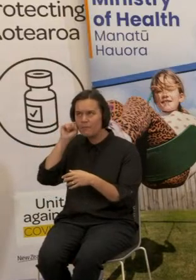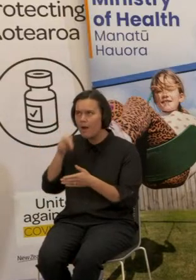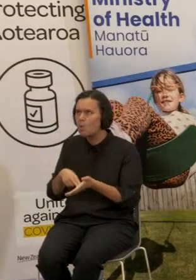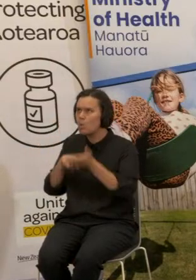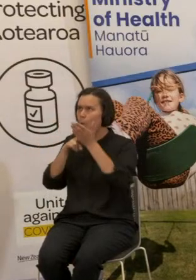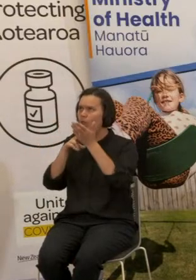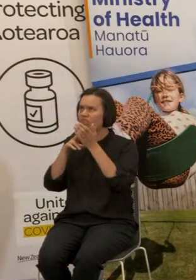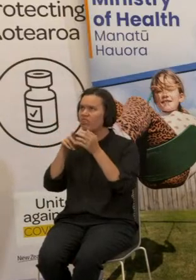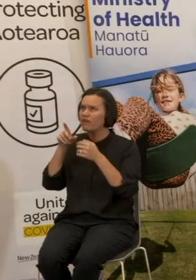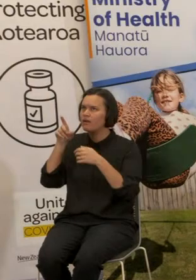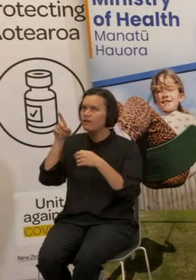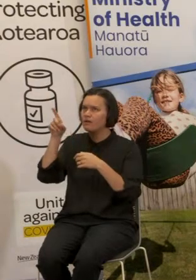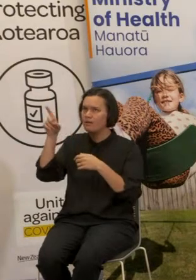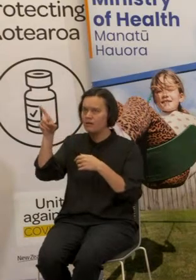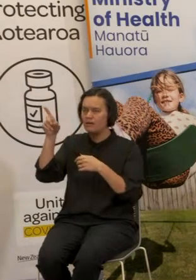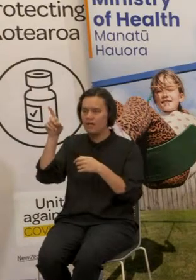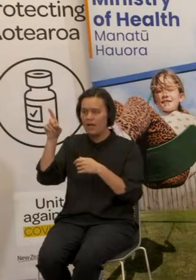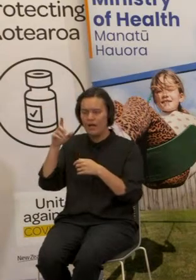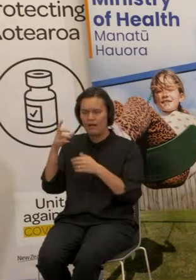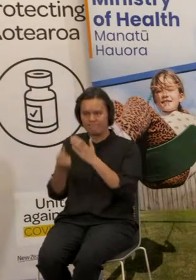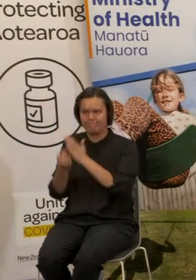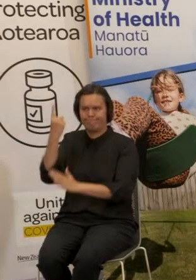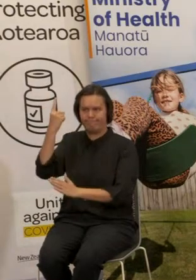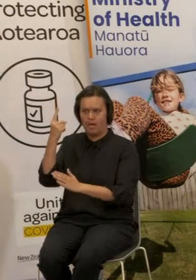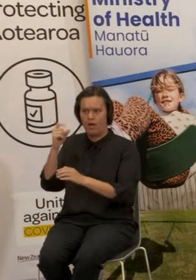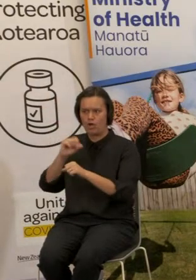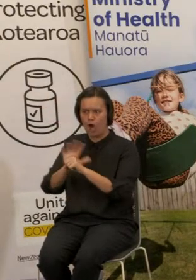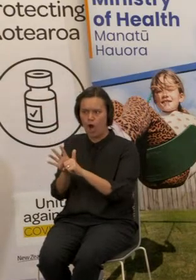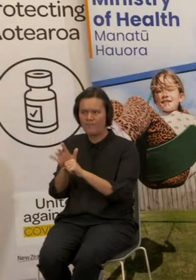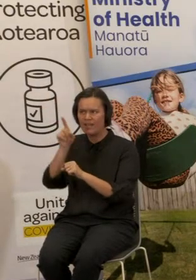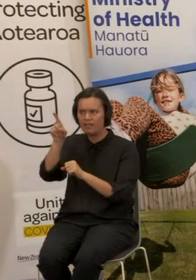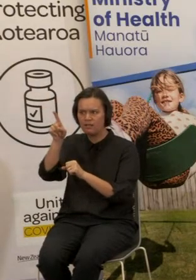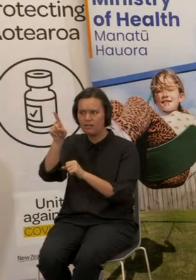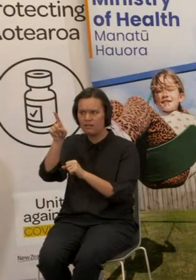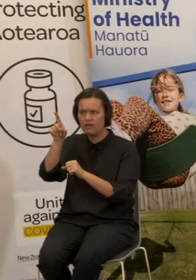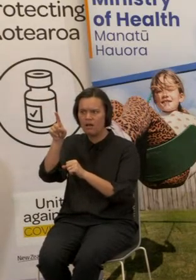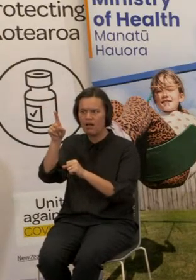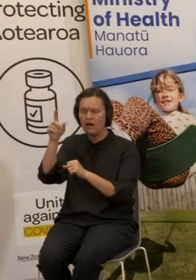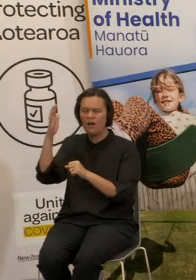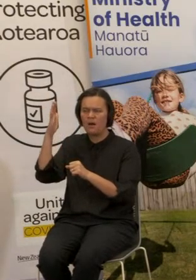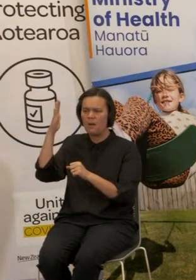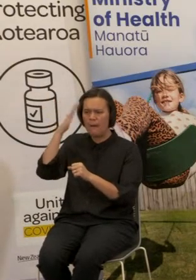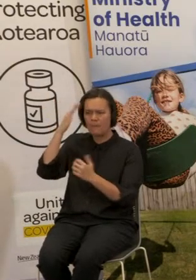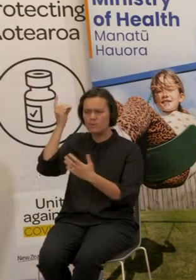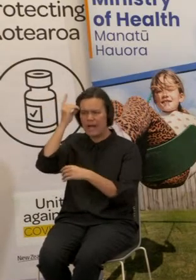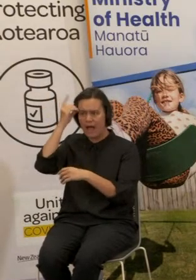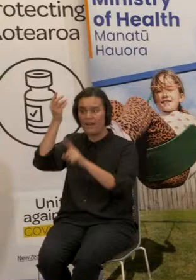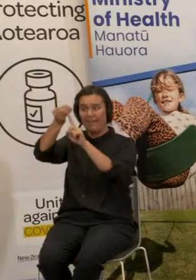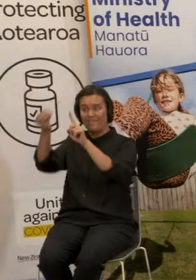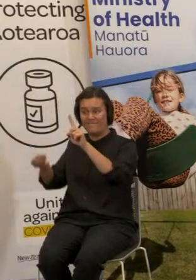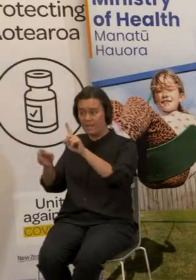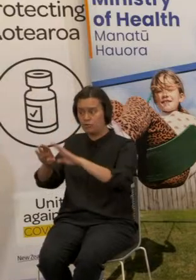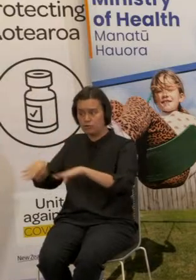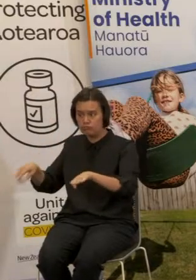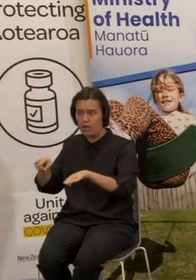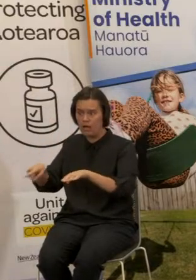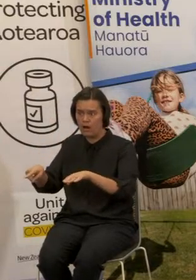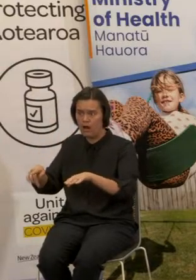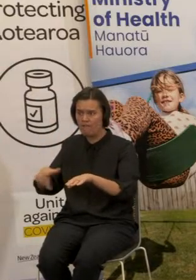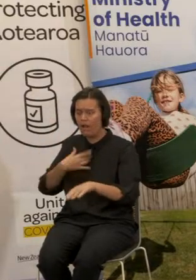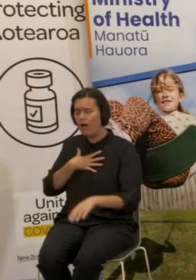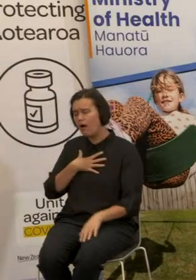kids, this rips the heart out of our communities, that our kids are getting COVID. Yeah. So taking that first step to have their